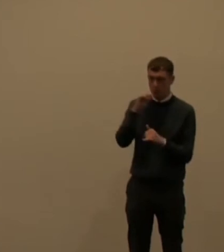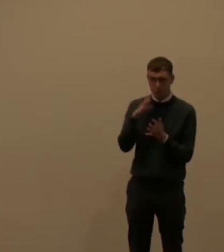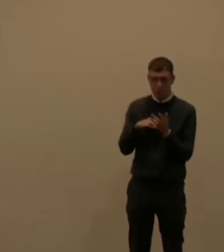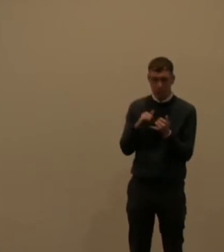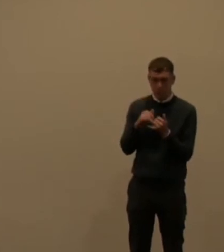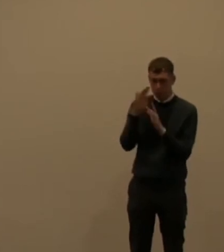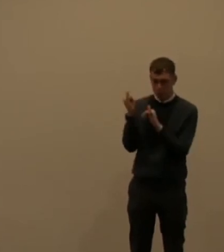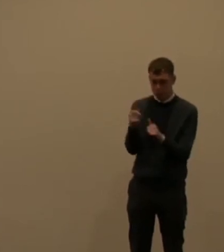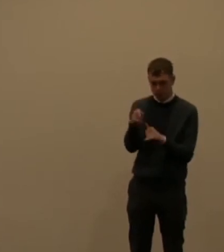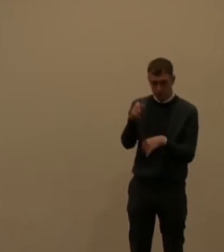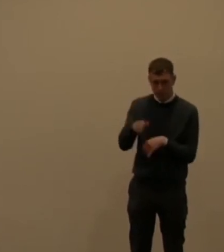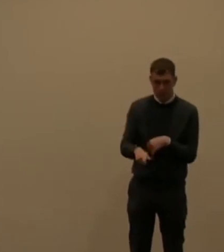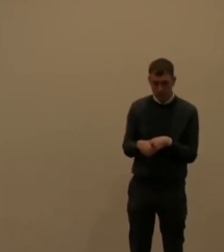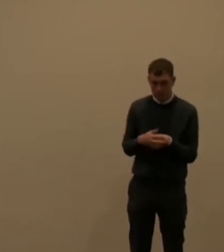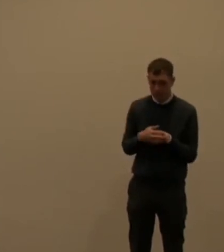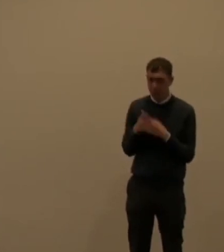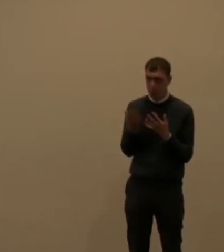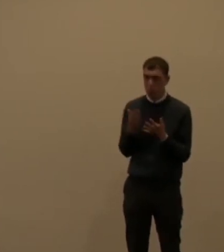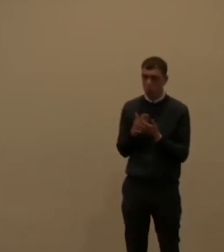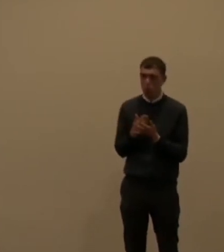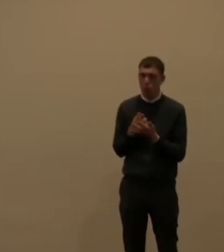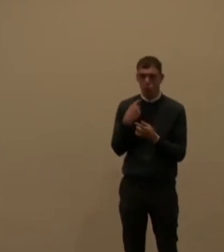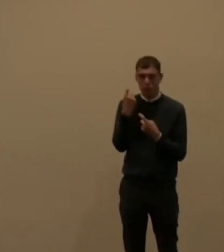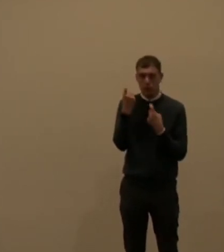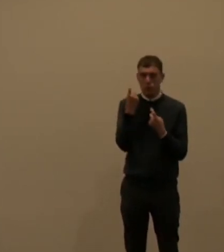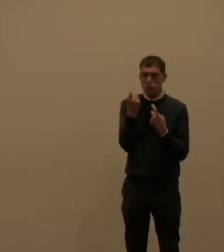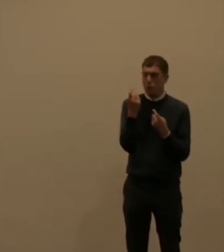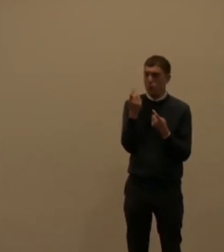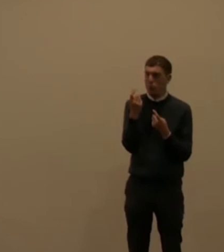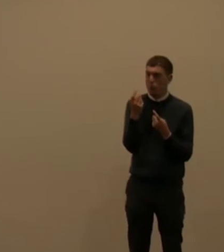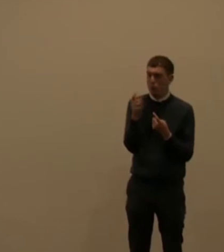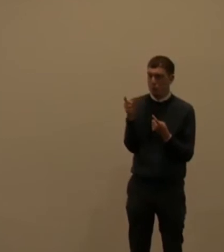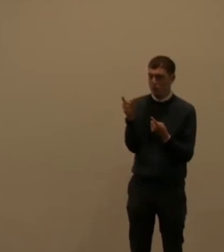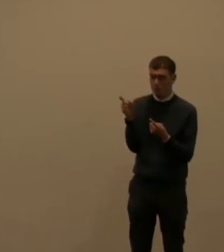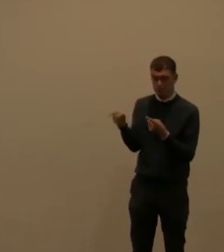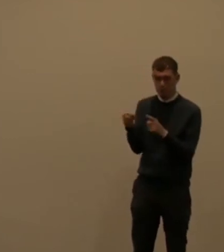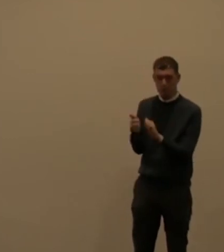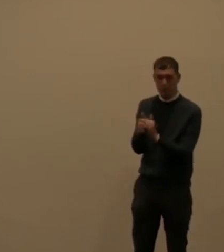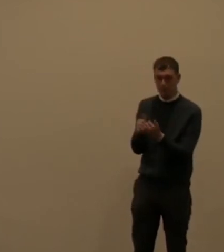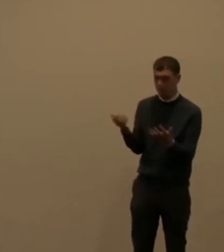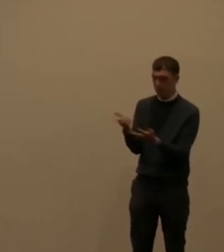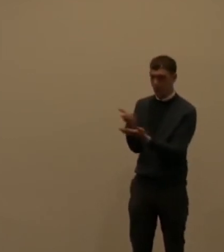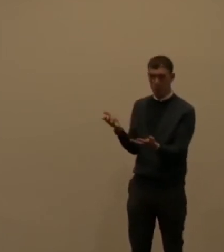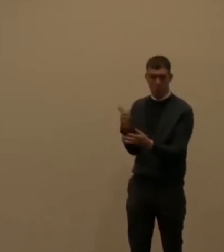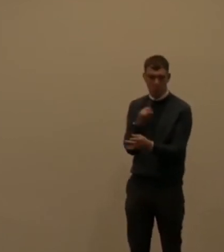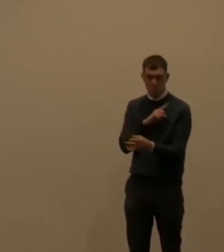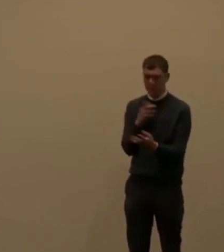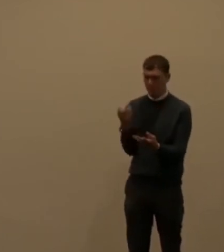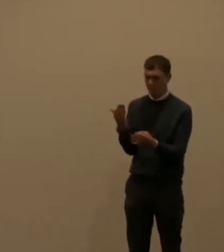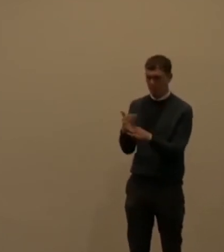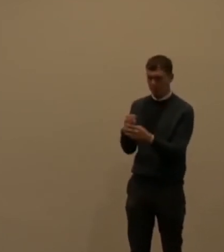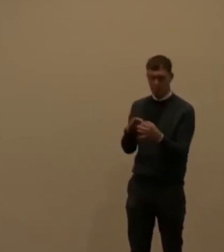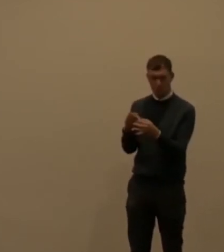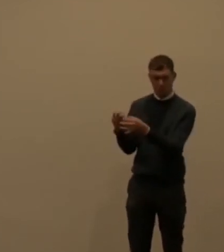is also something that we went wrong with. We assumed that they were talking to each other because they work together probably more